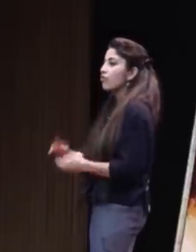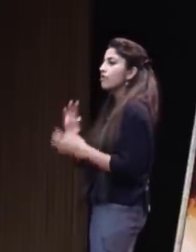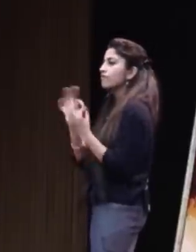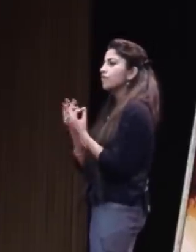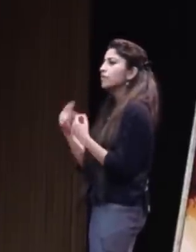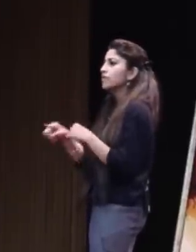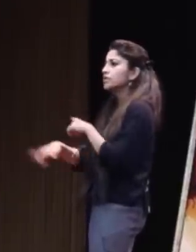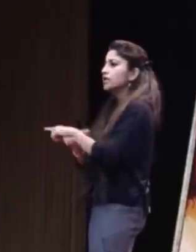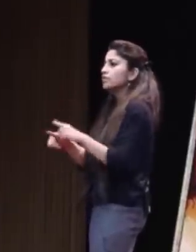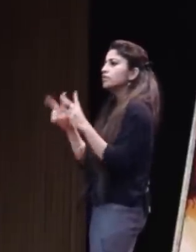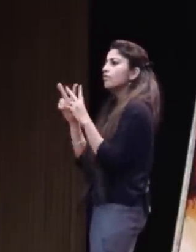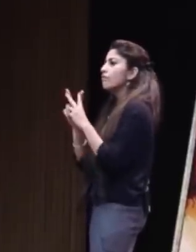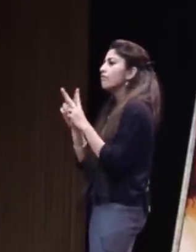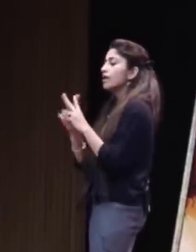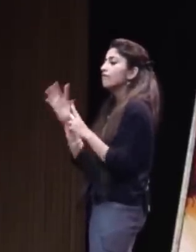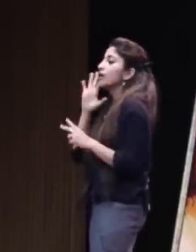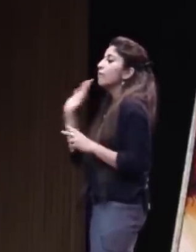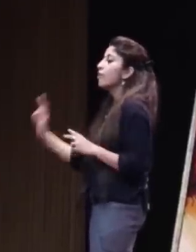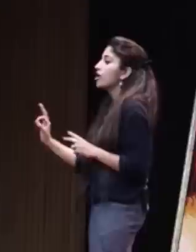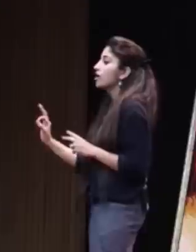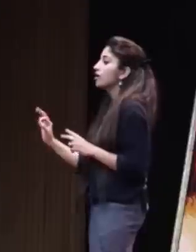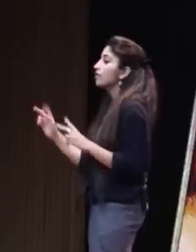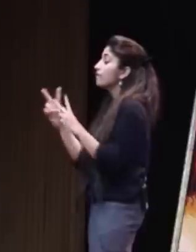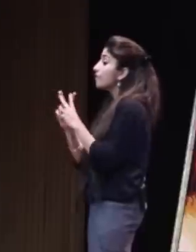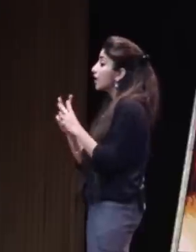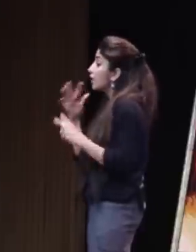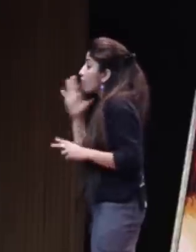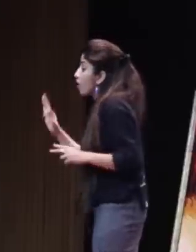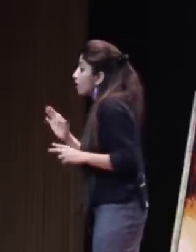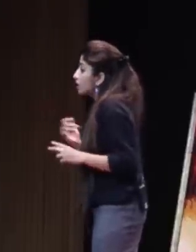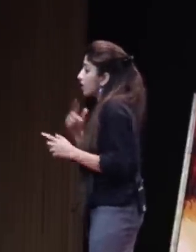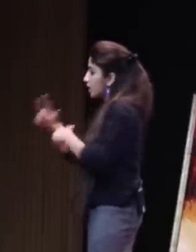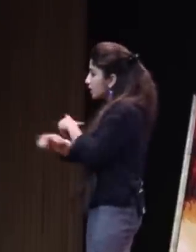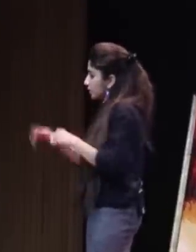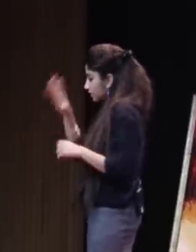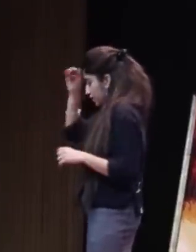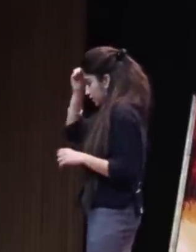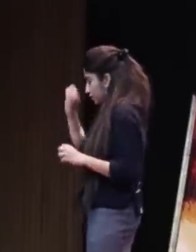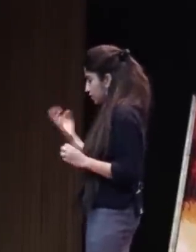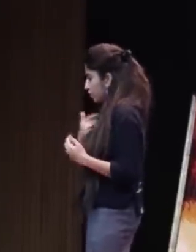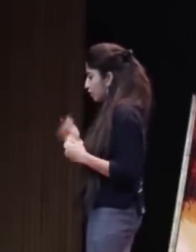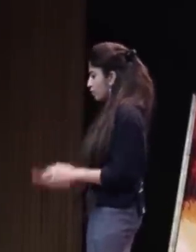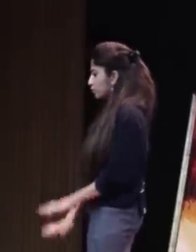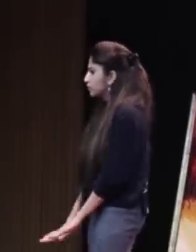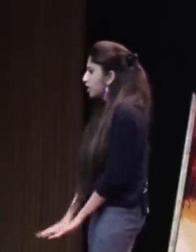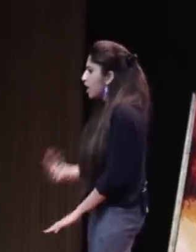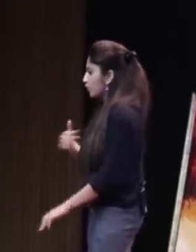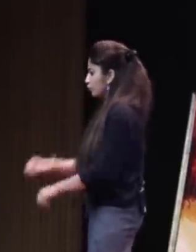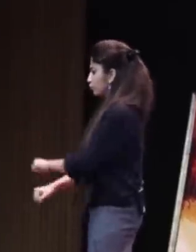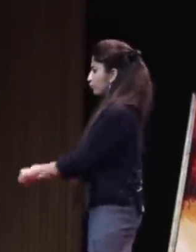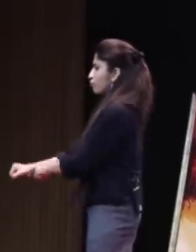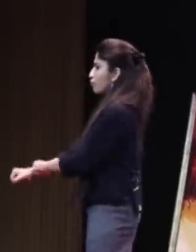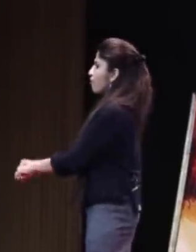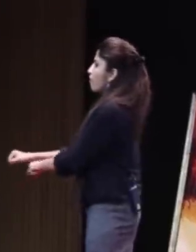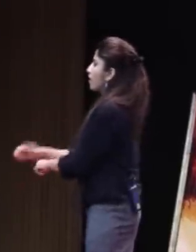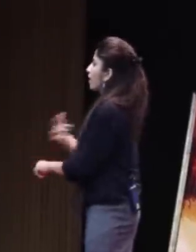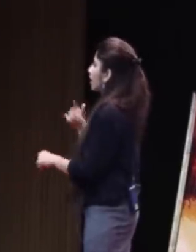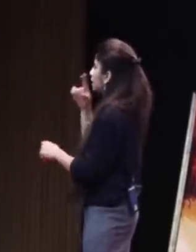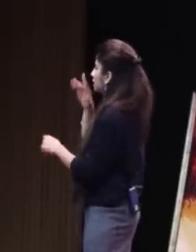where sign language was as important as any other language. I remember crawling and